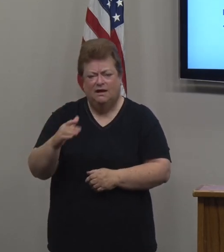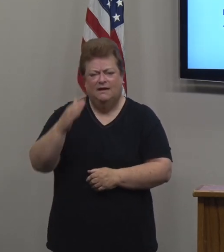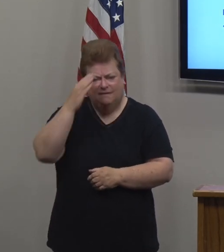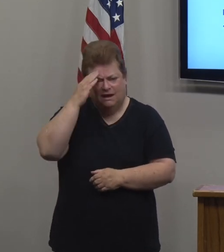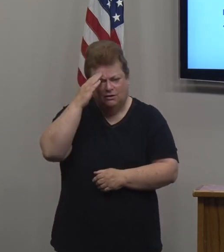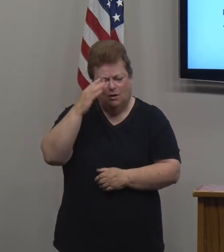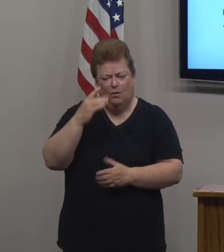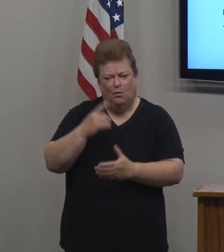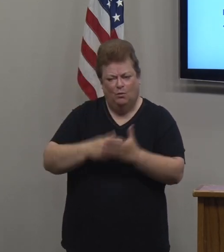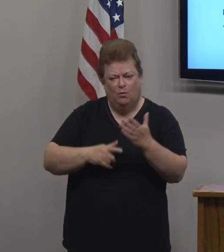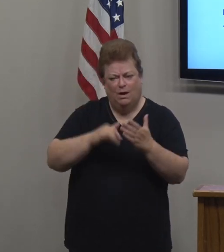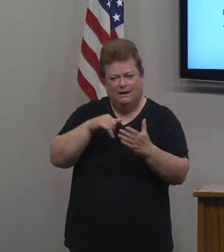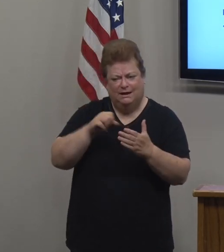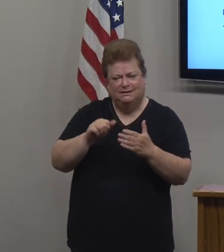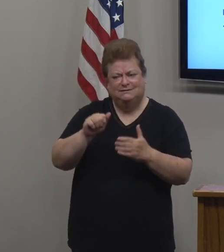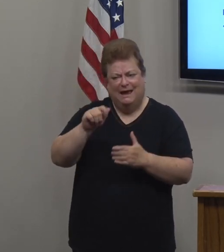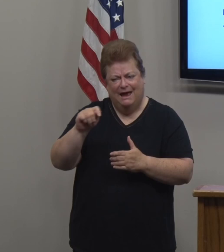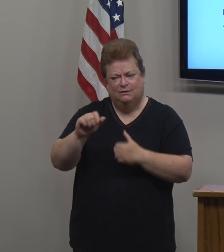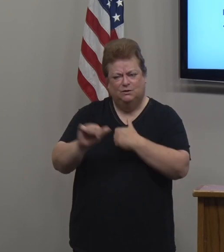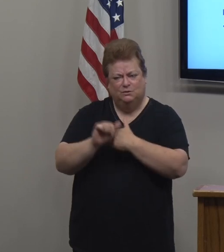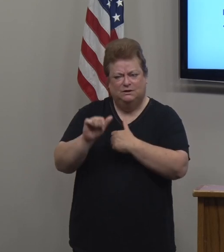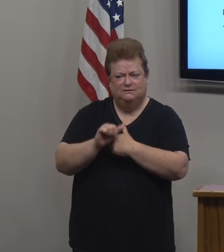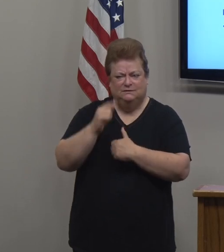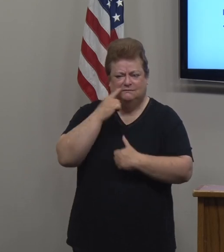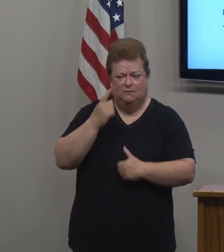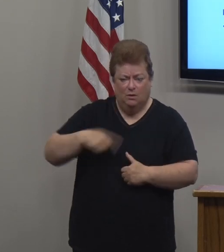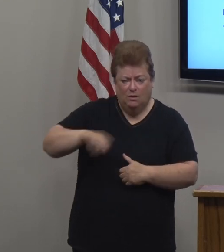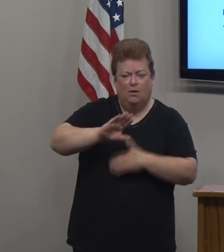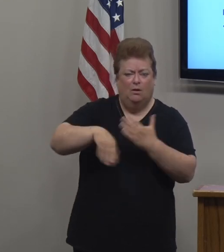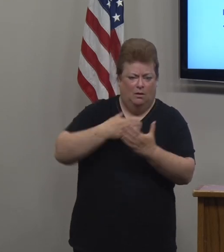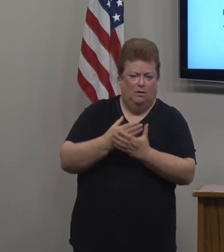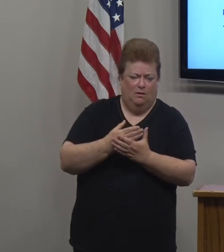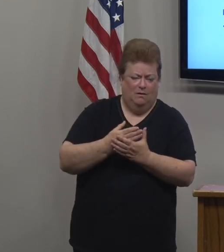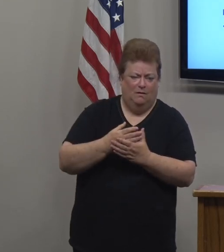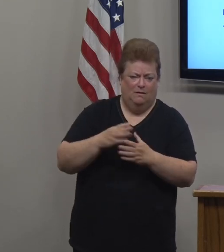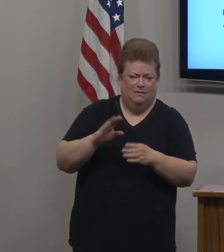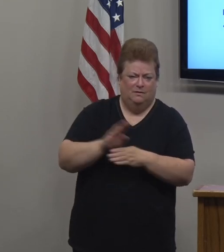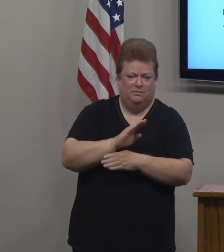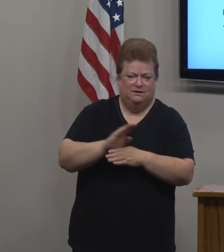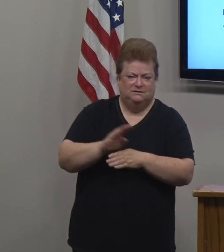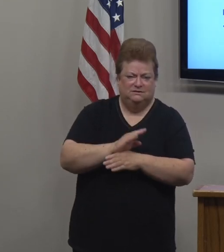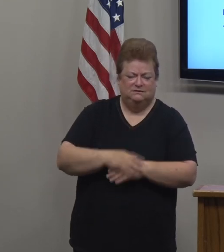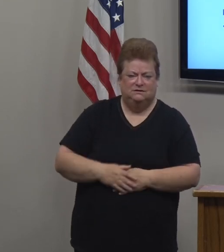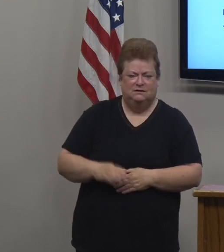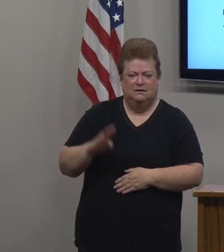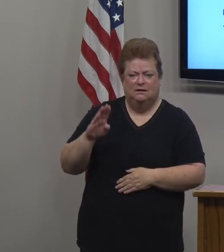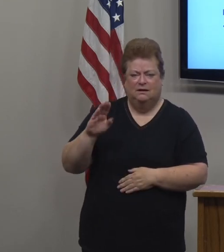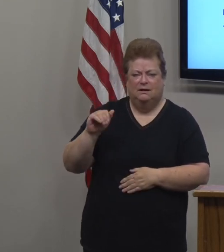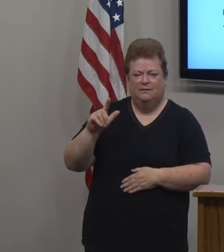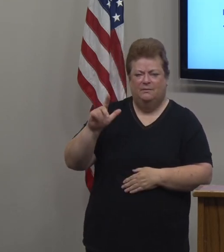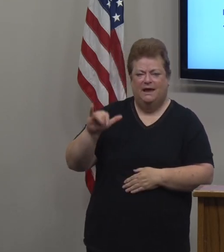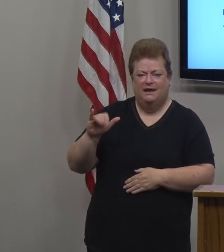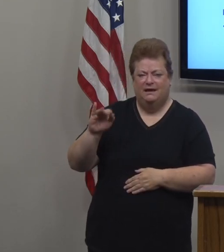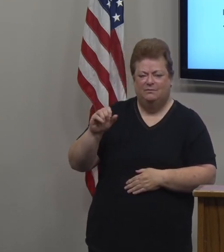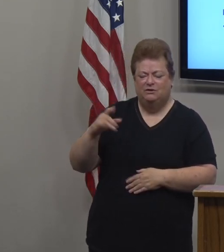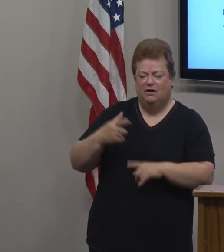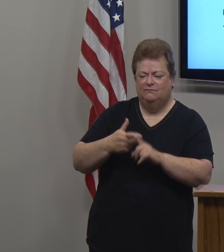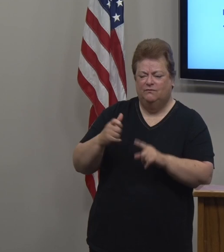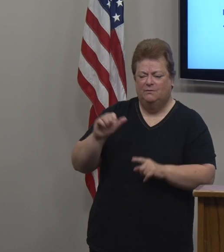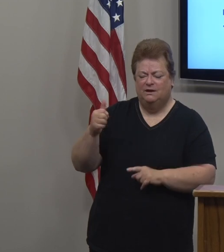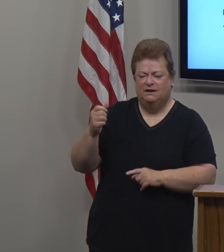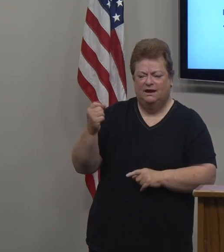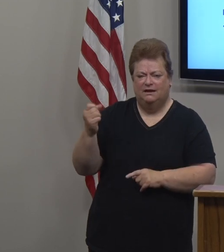know it's at stake. This is Bailey with 1011. Is there